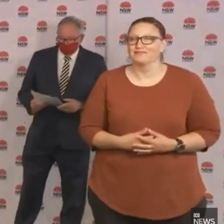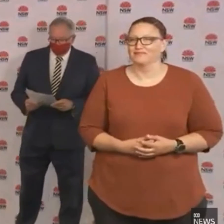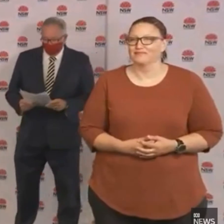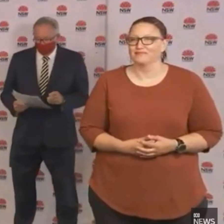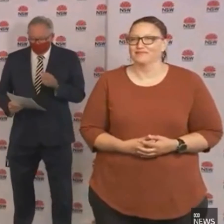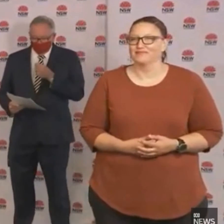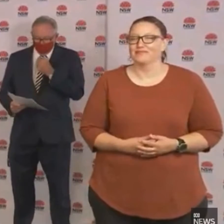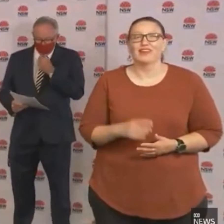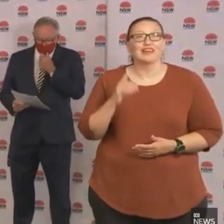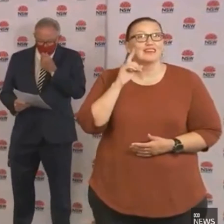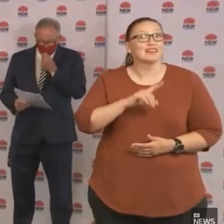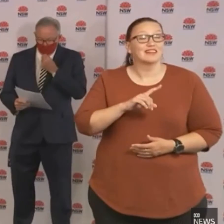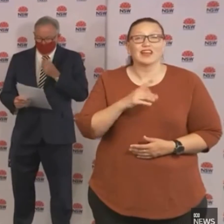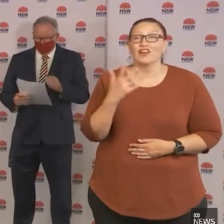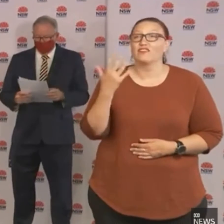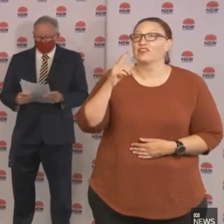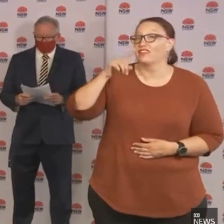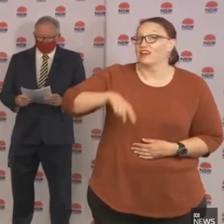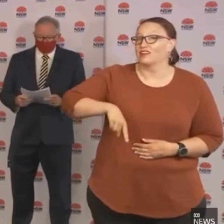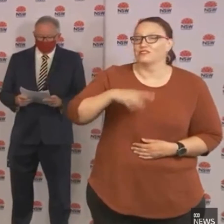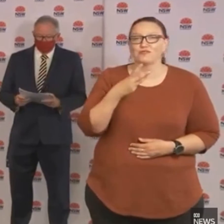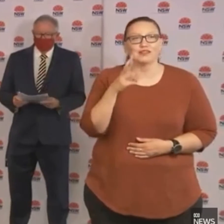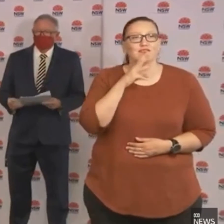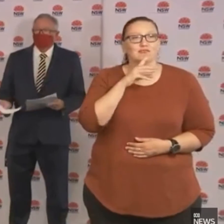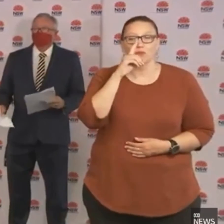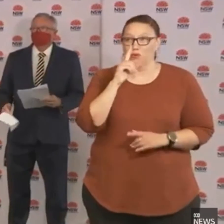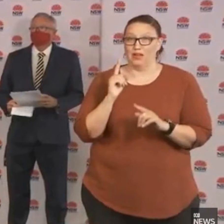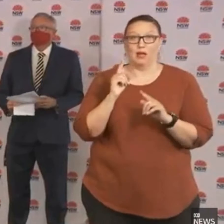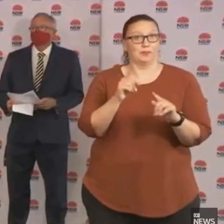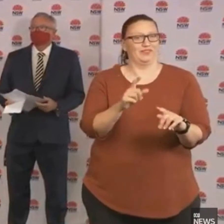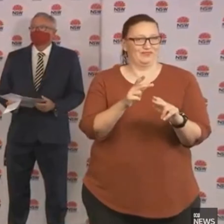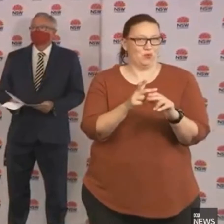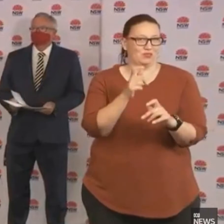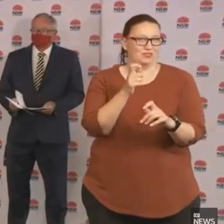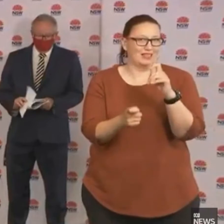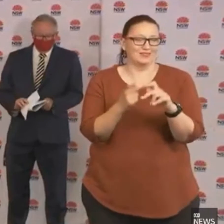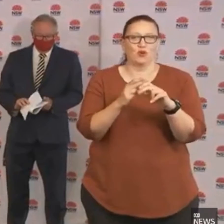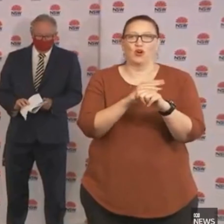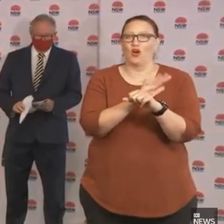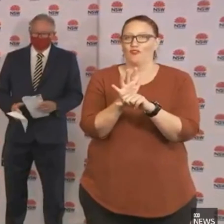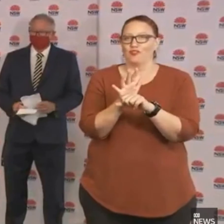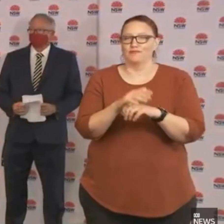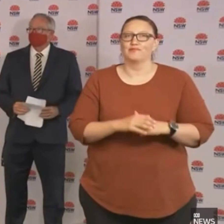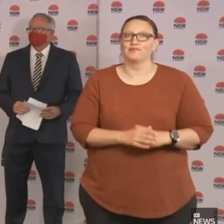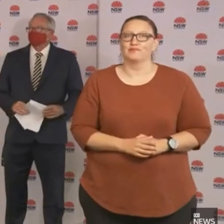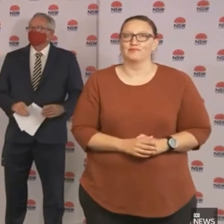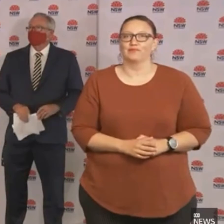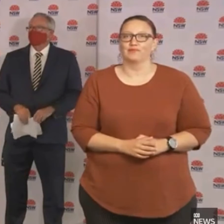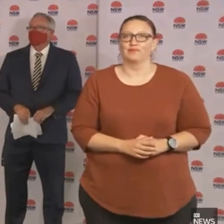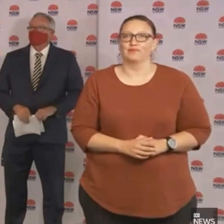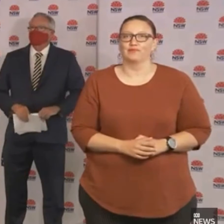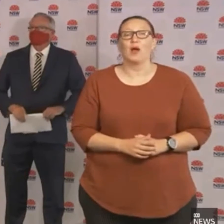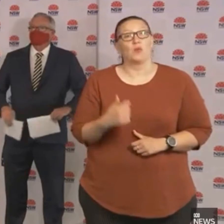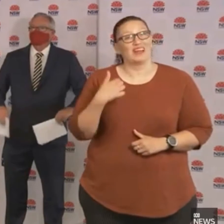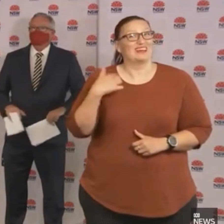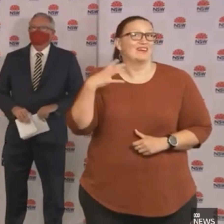take a to the 15,300 people that came forward for testing in the last 24 hours to 8 p.m. We do want to see those testing